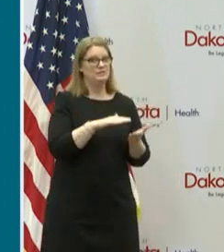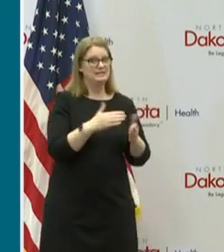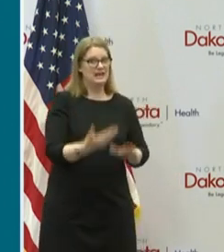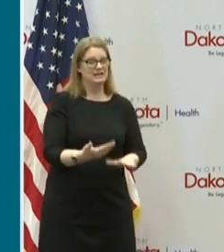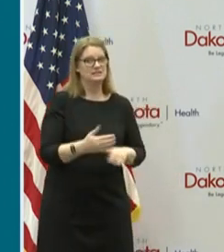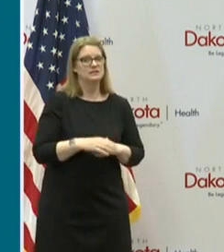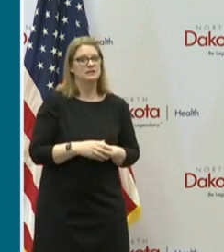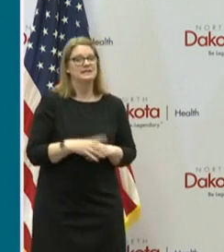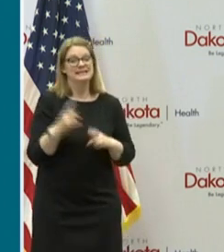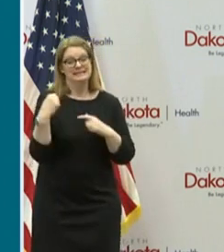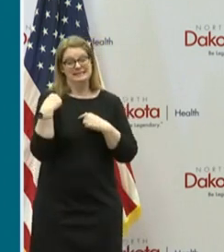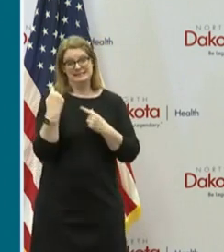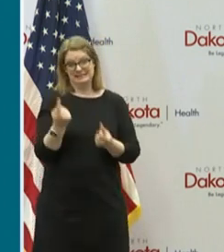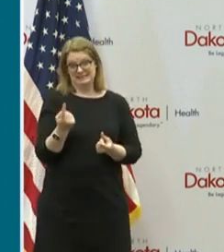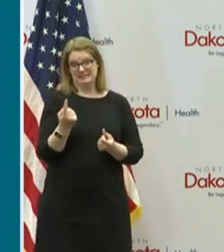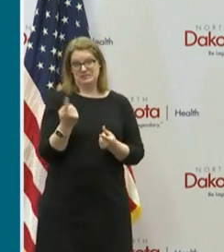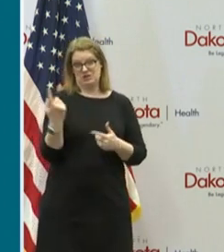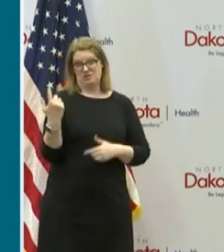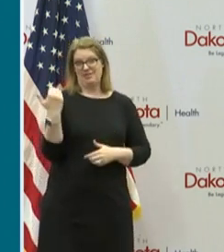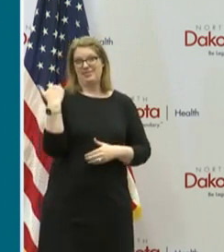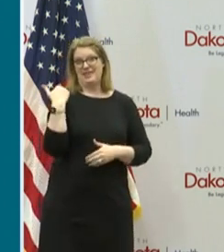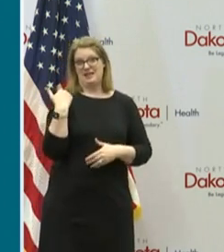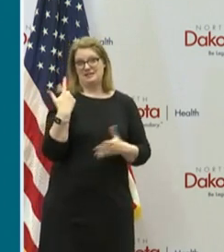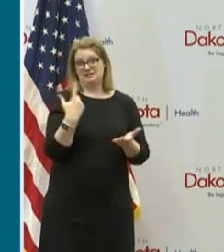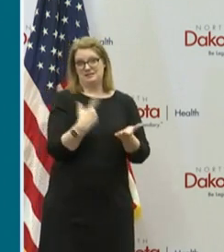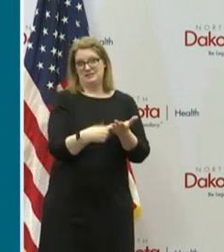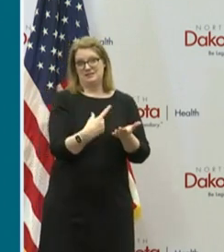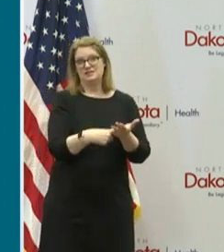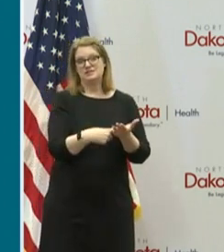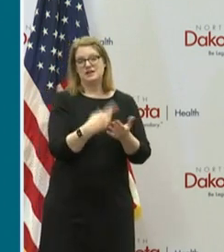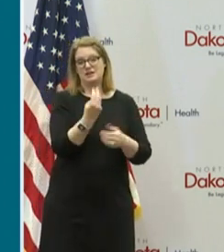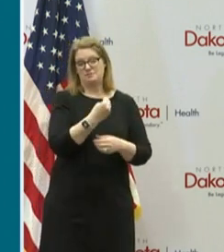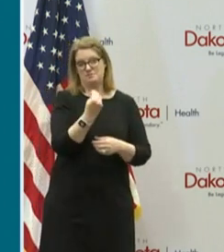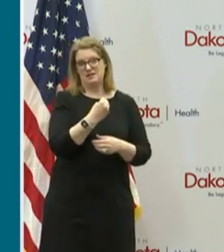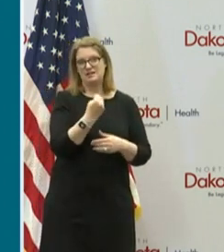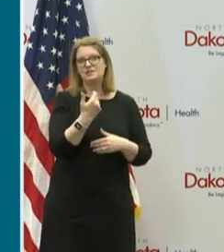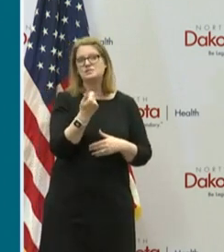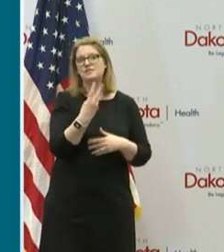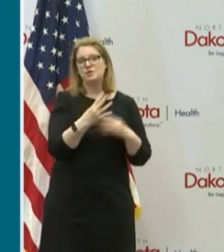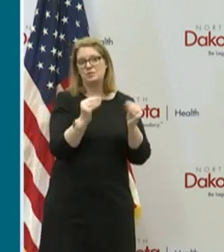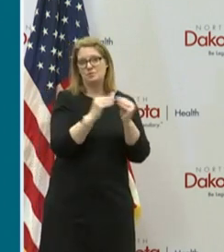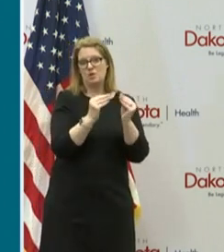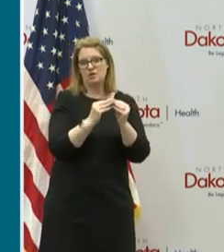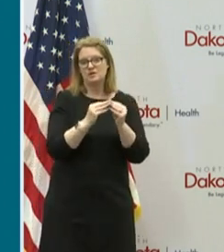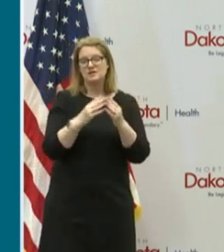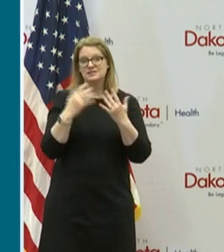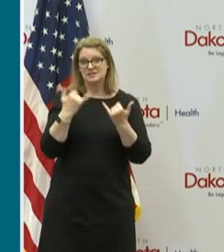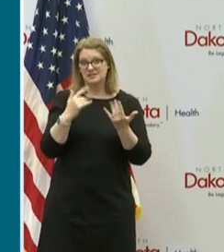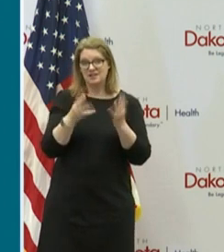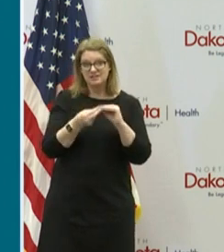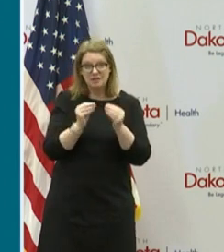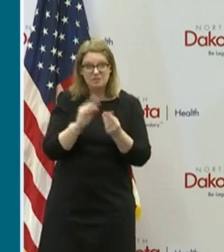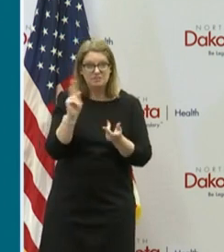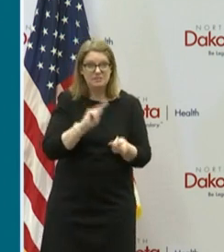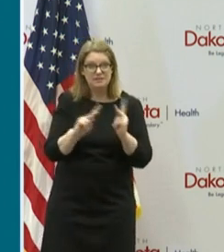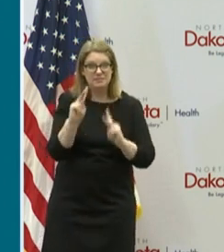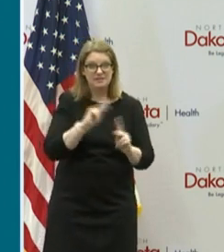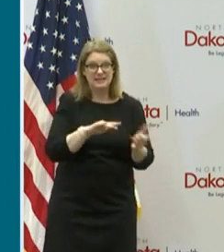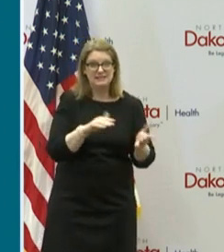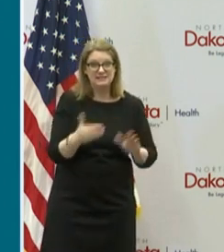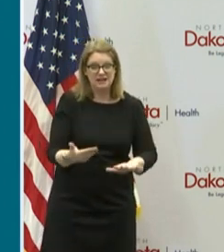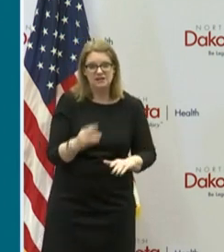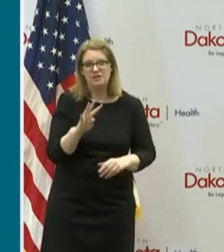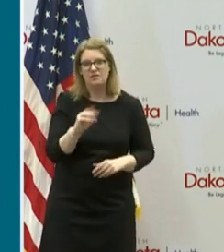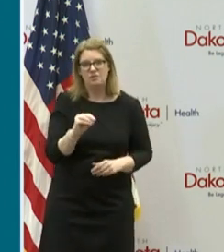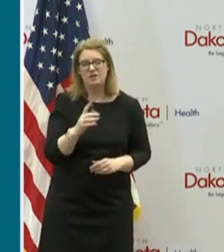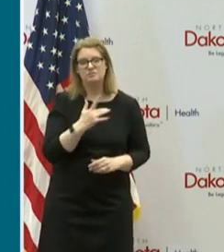were a couple since our last press briefing on Monday, and so deaths now top 40. And again, our thoughts and prayers goes